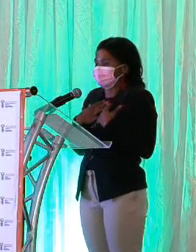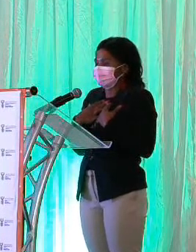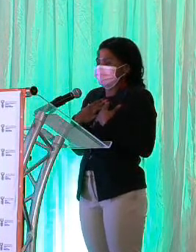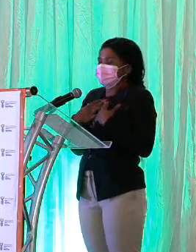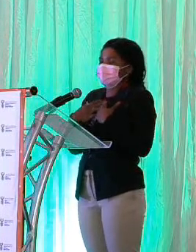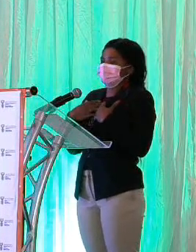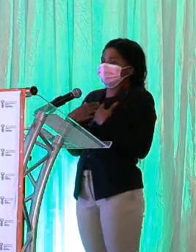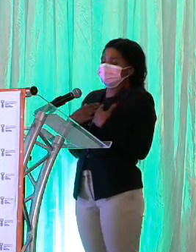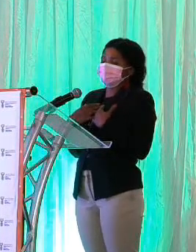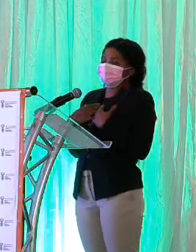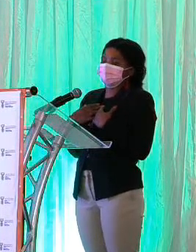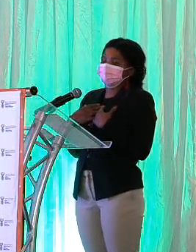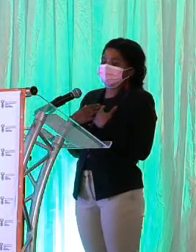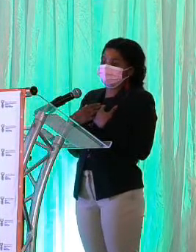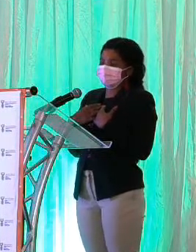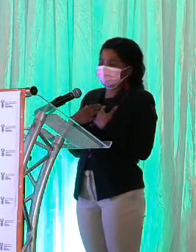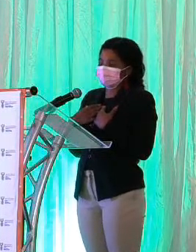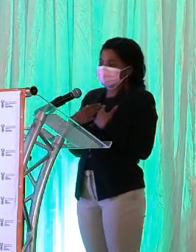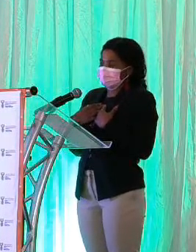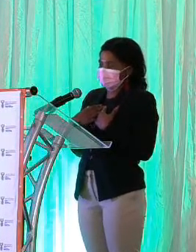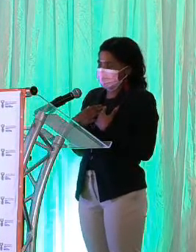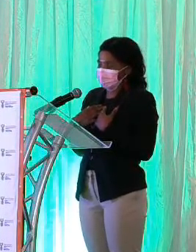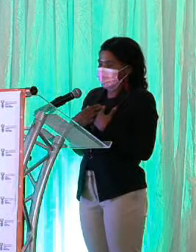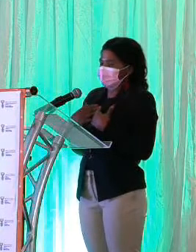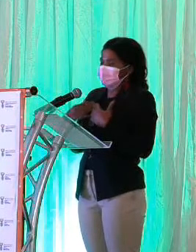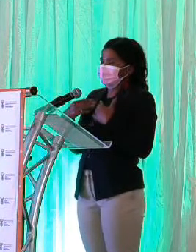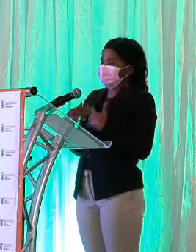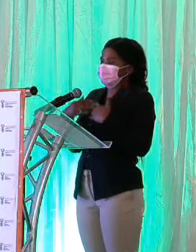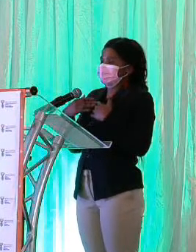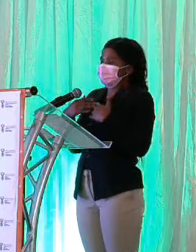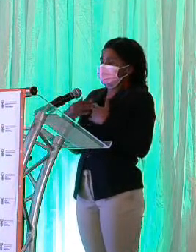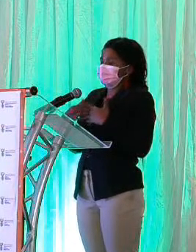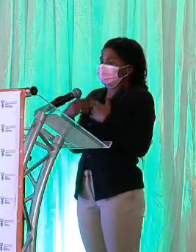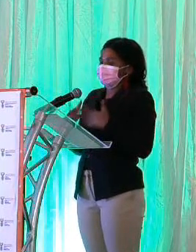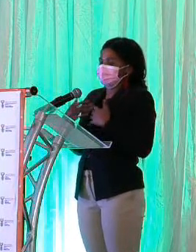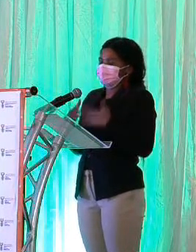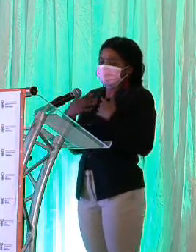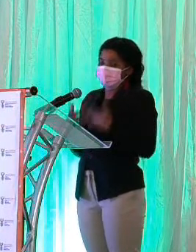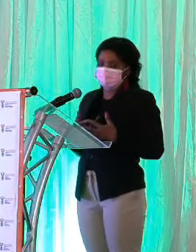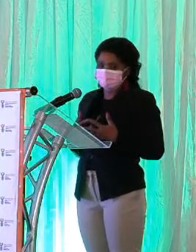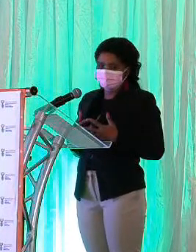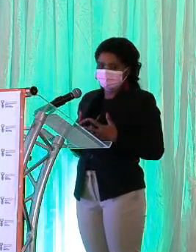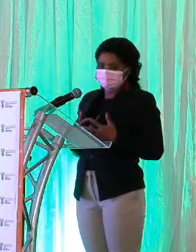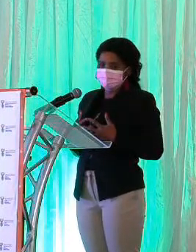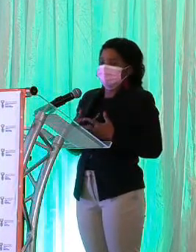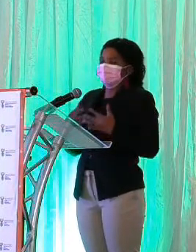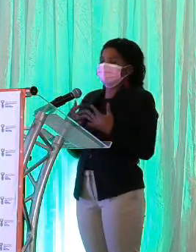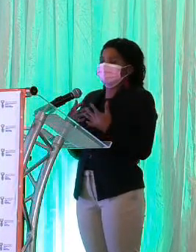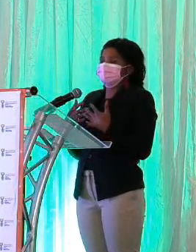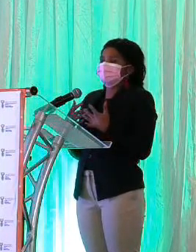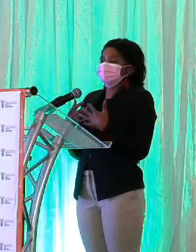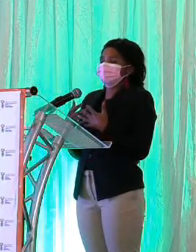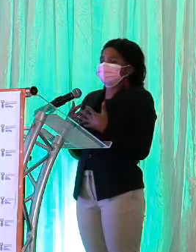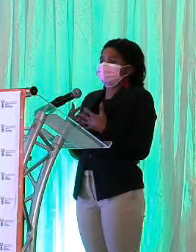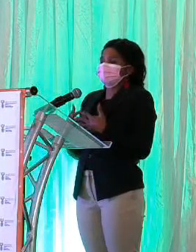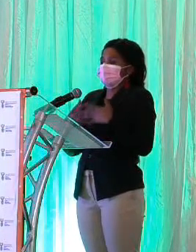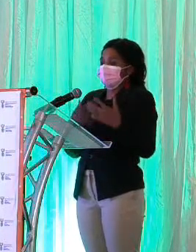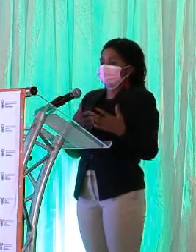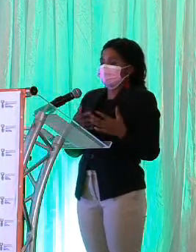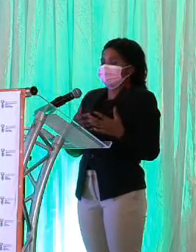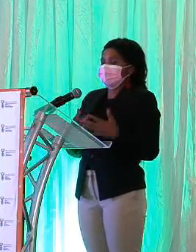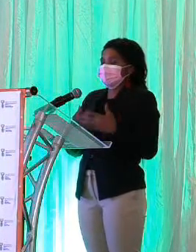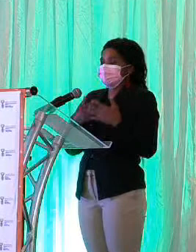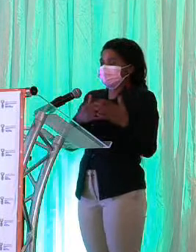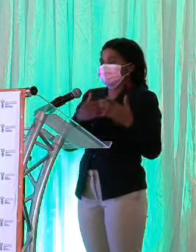nindixoleleke, I am going to introduce her the best way I know how. I am going to introduce